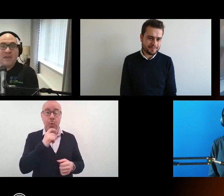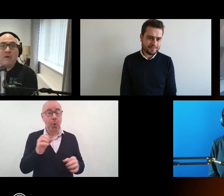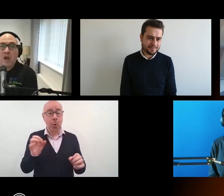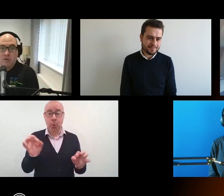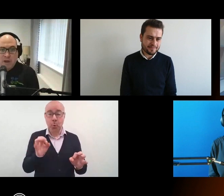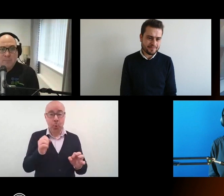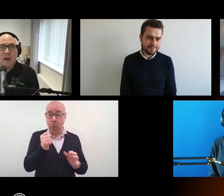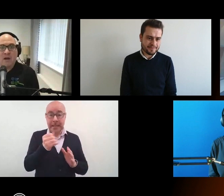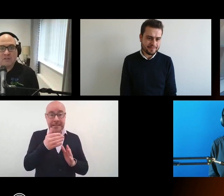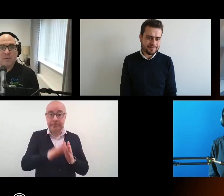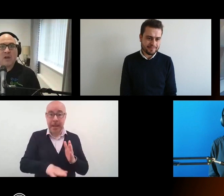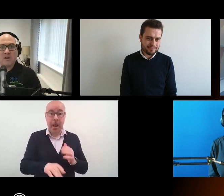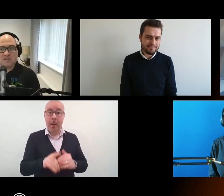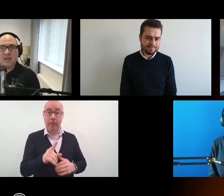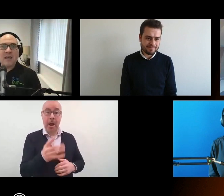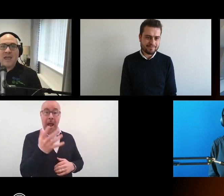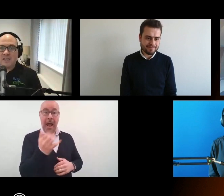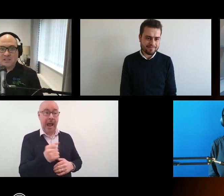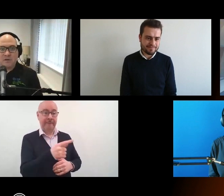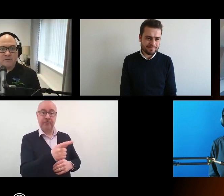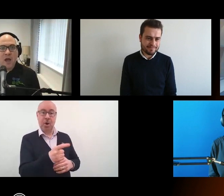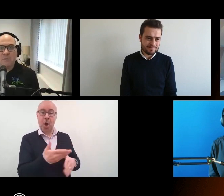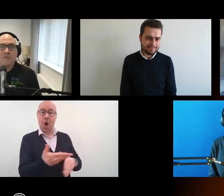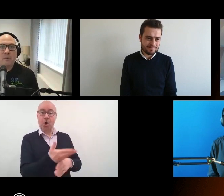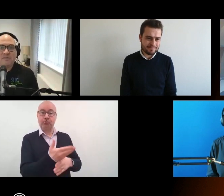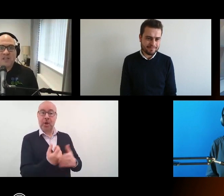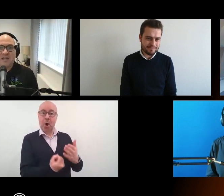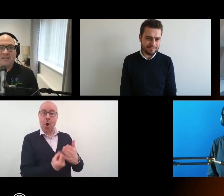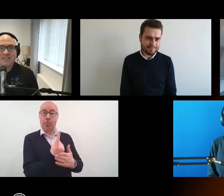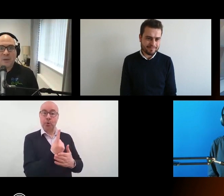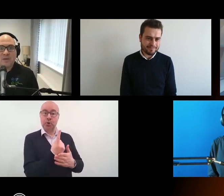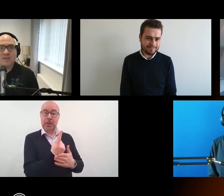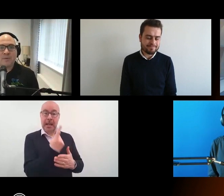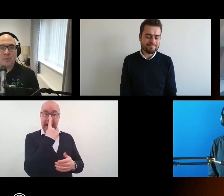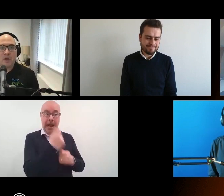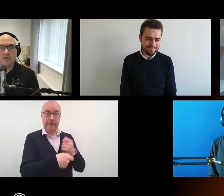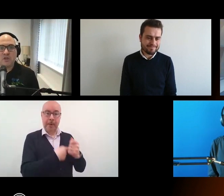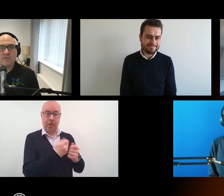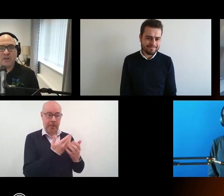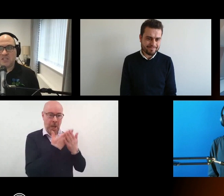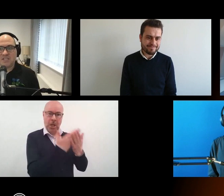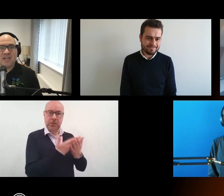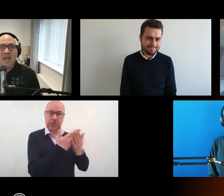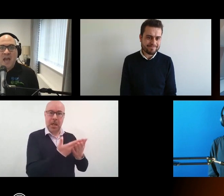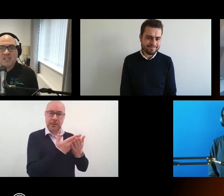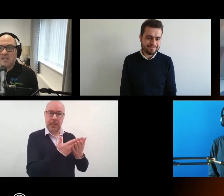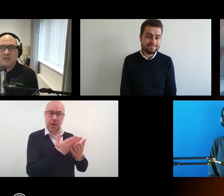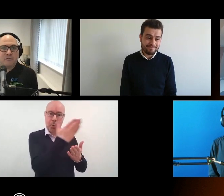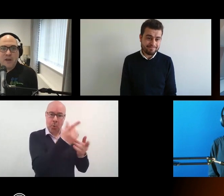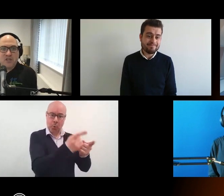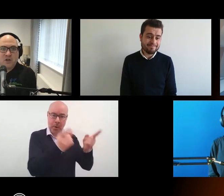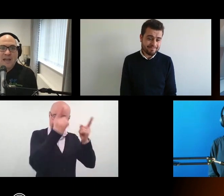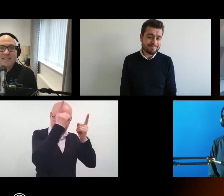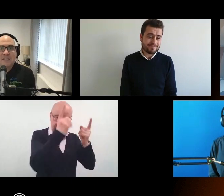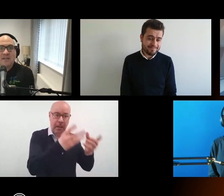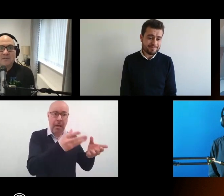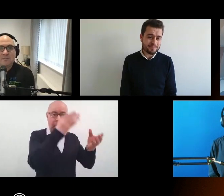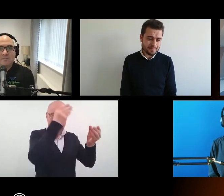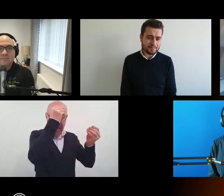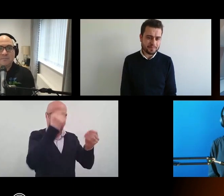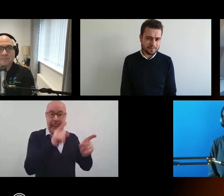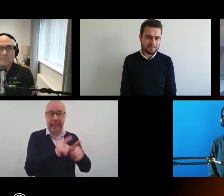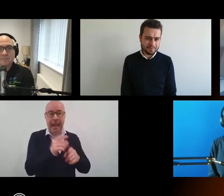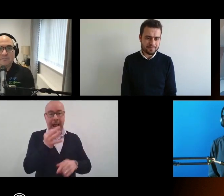because there are career paths, because it's a viable form of study in the same way somebody would go to university and study French or Latin?